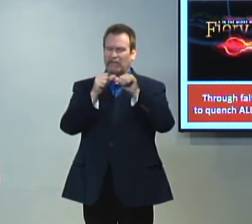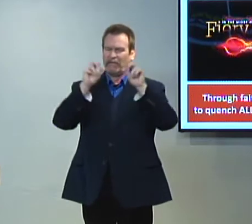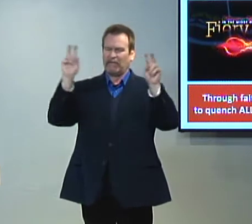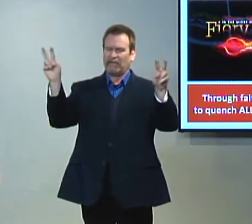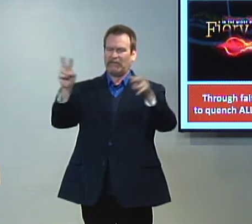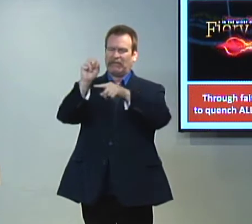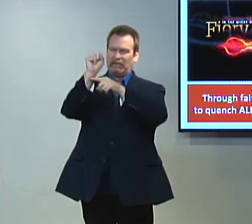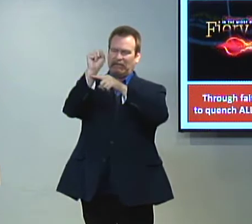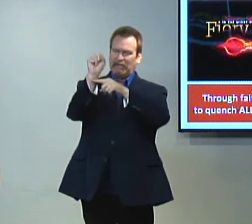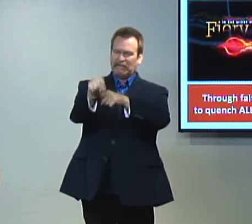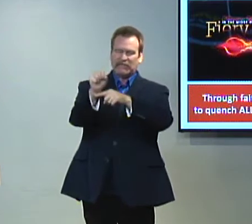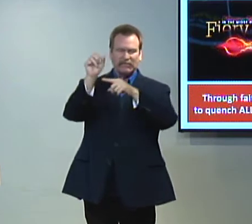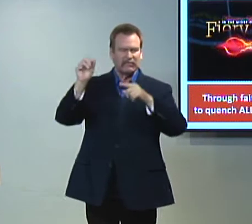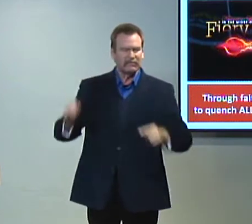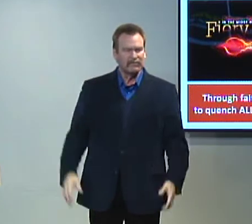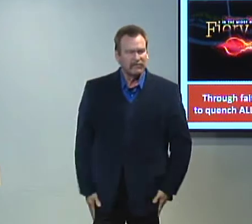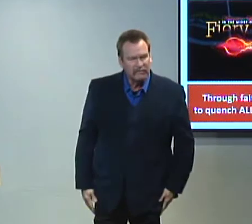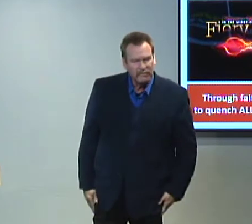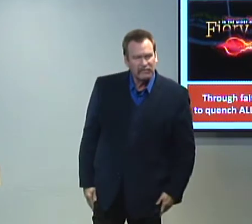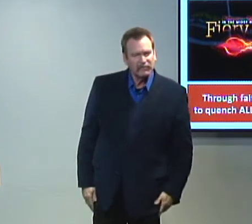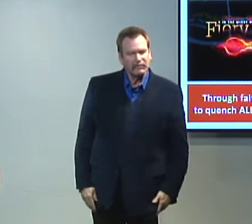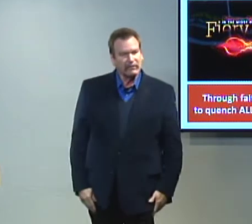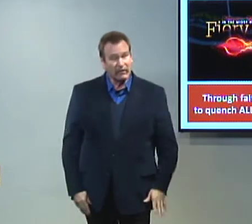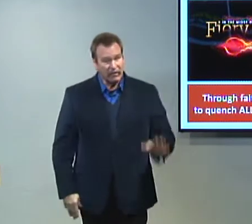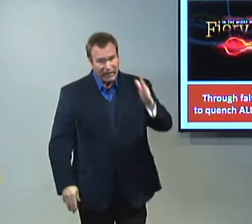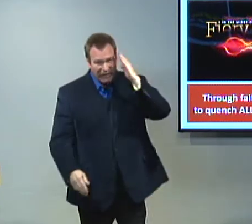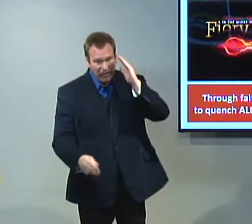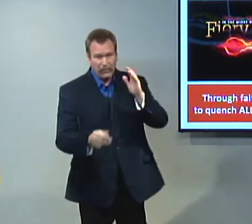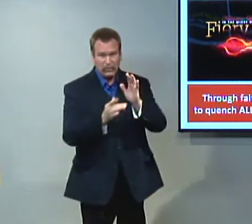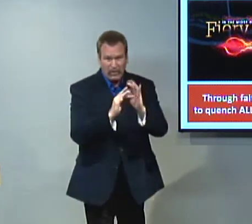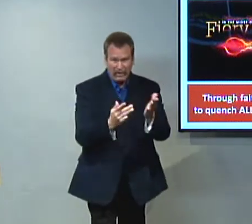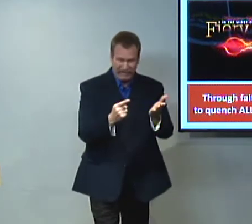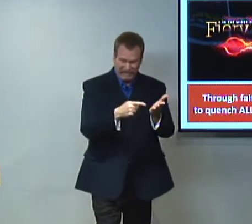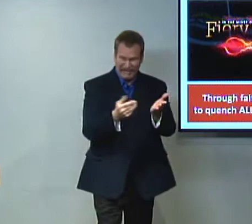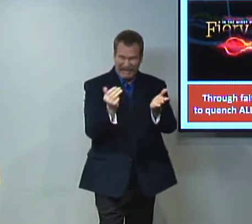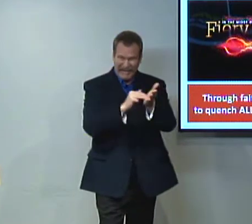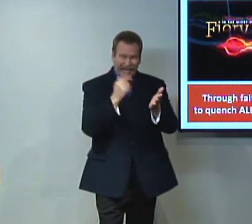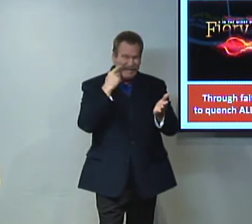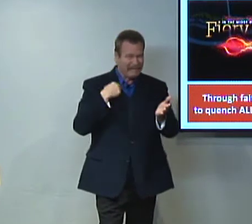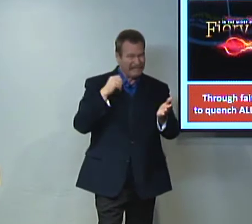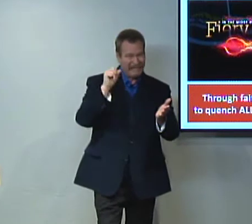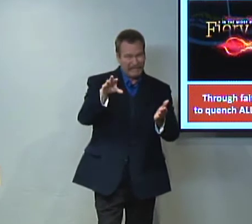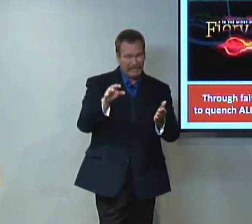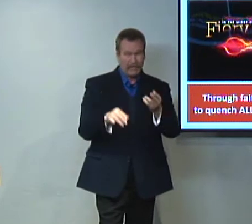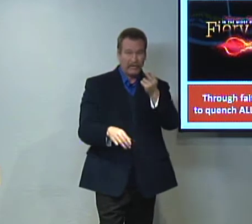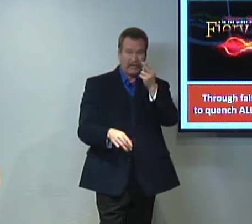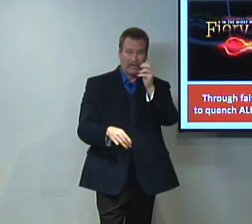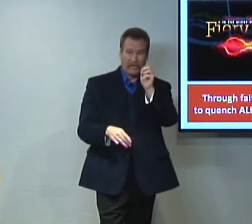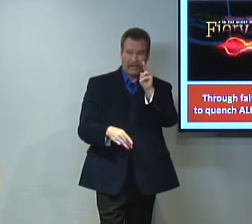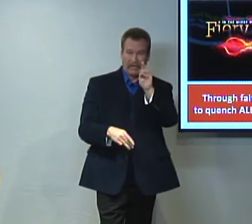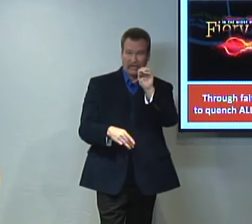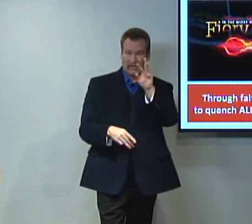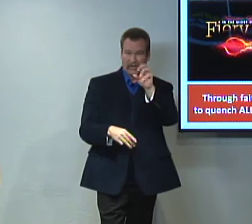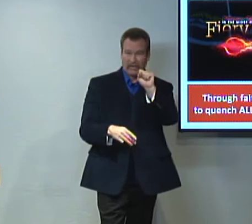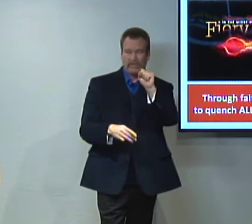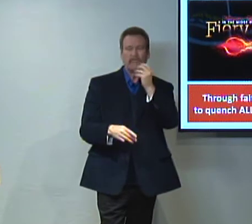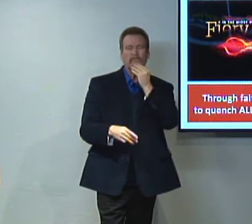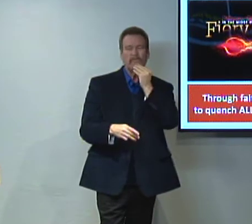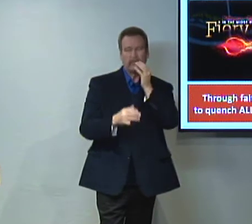Trust in God. And this will bring you to victory, and this will bring you to conquer the enemy. Because Jesus said again and again,